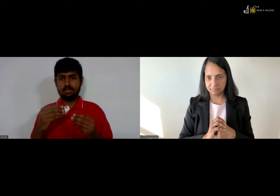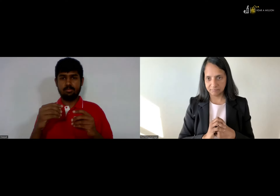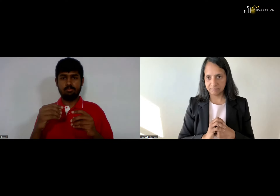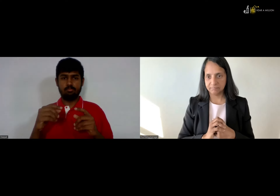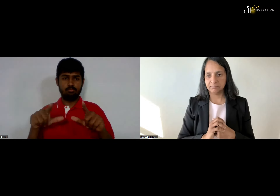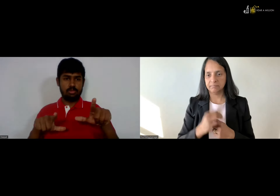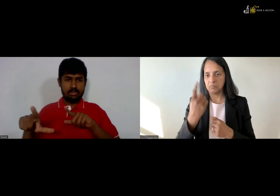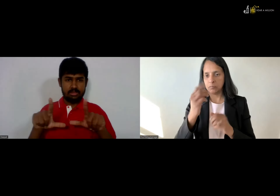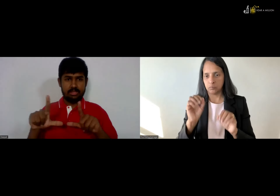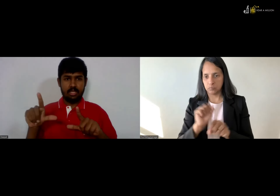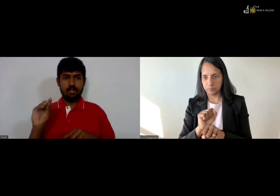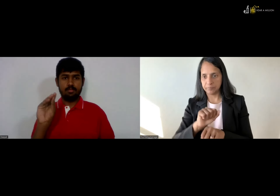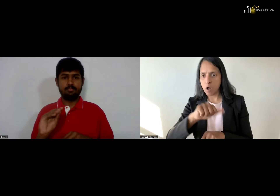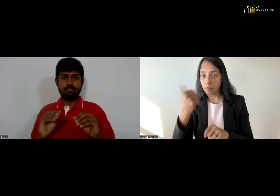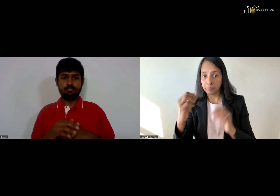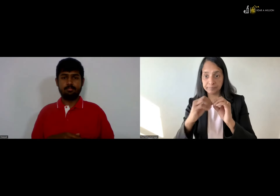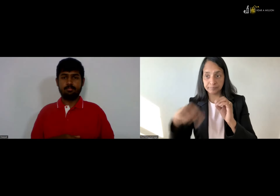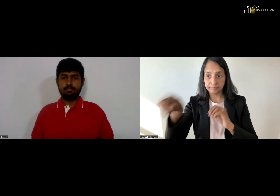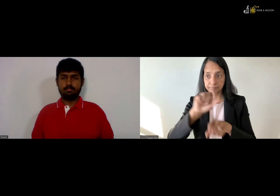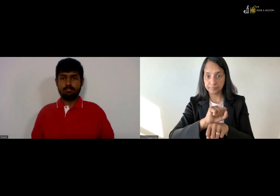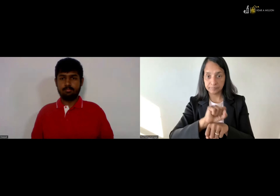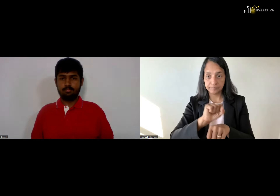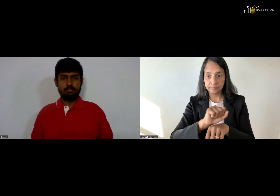Okay, business, designer.